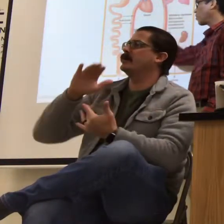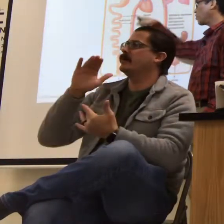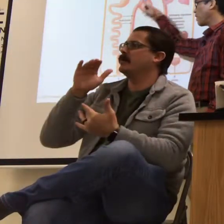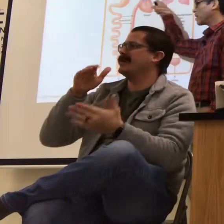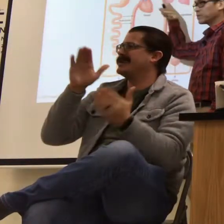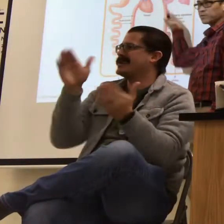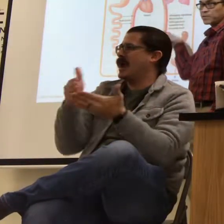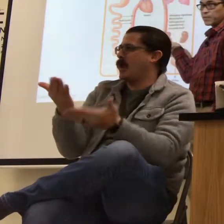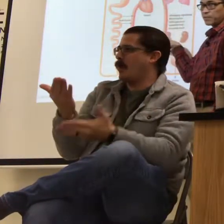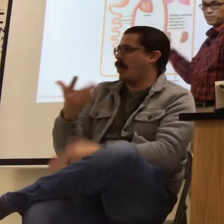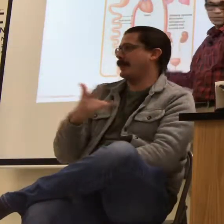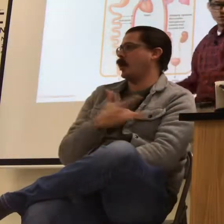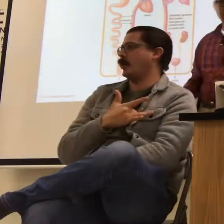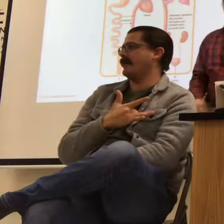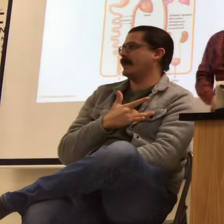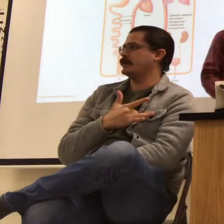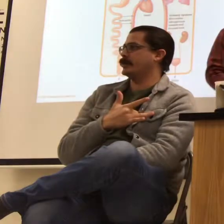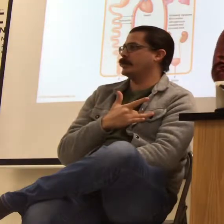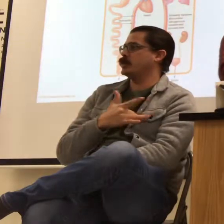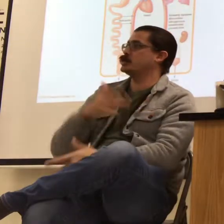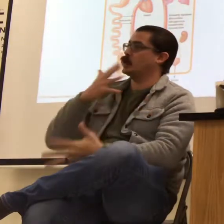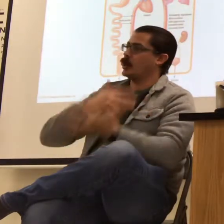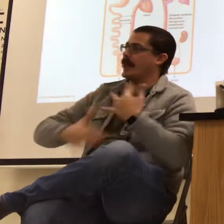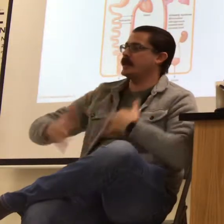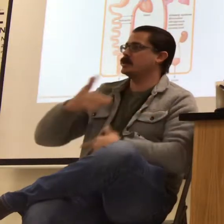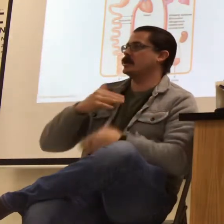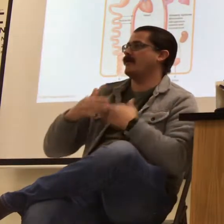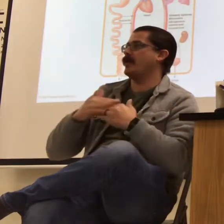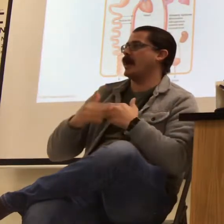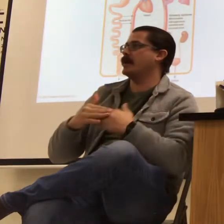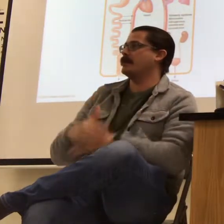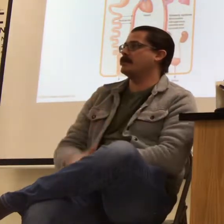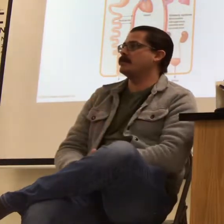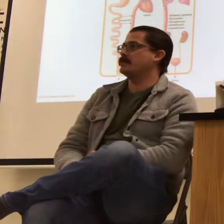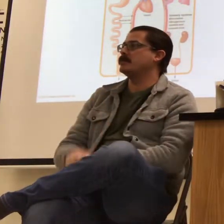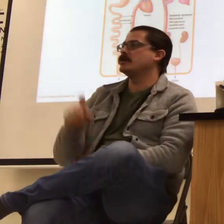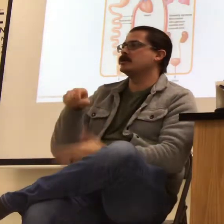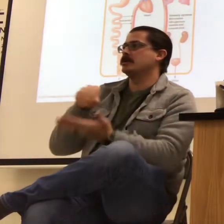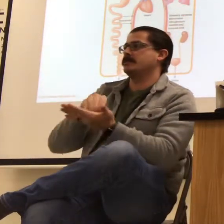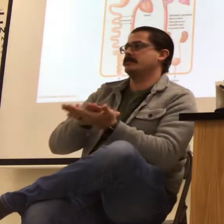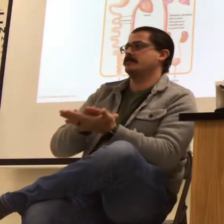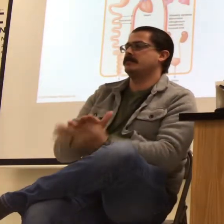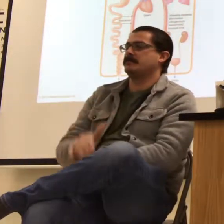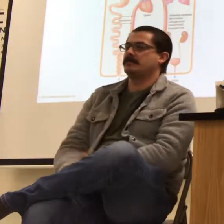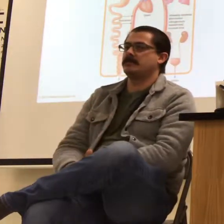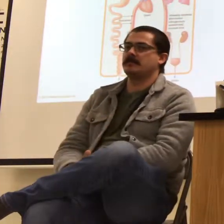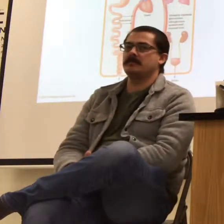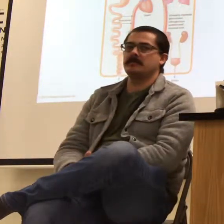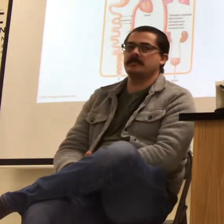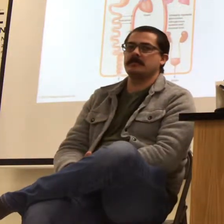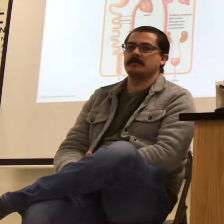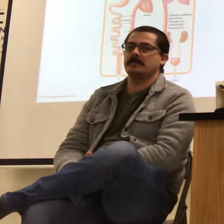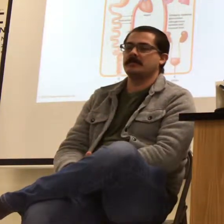the cardiovascular center, the circulation of blood. So maybe we should note that.